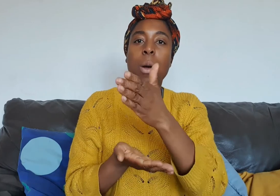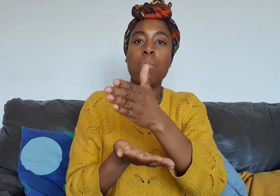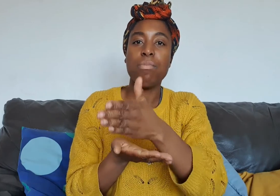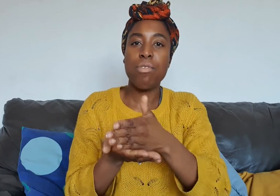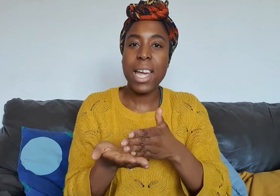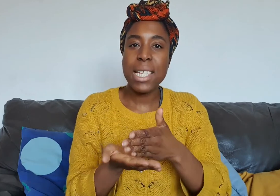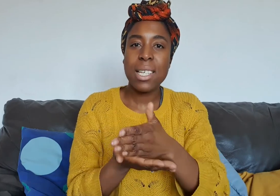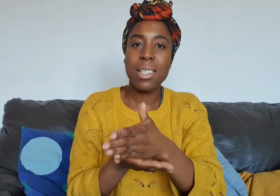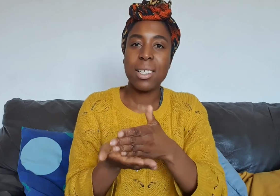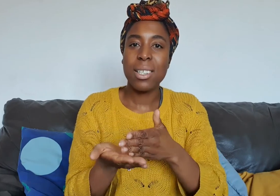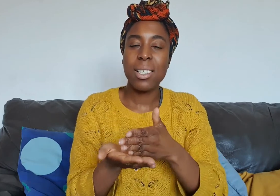Bread.